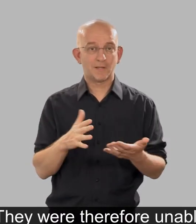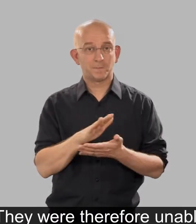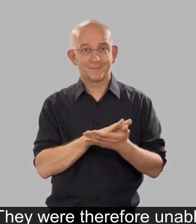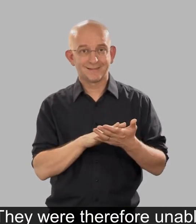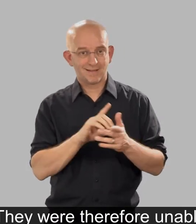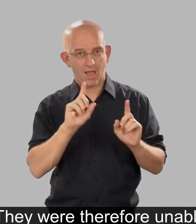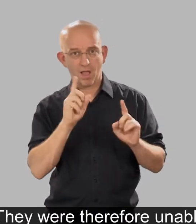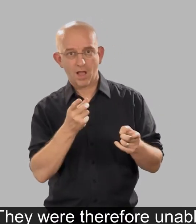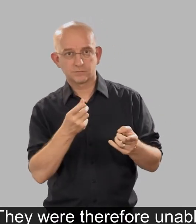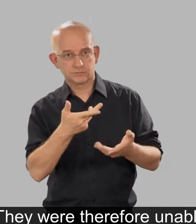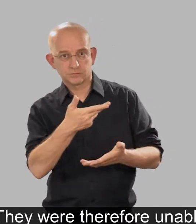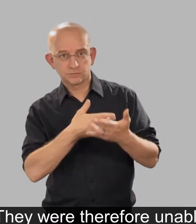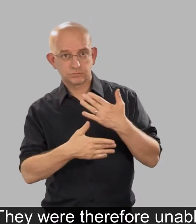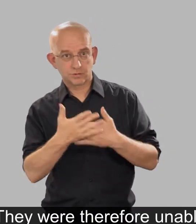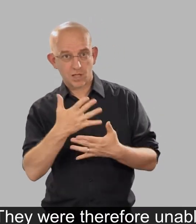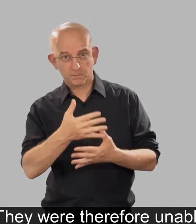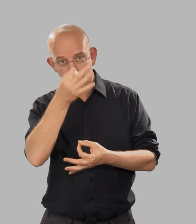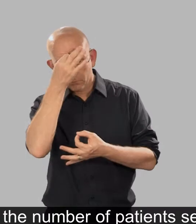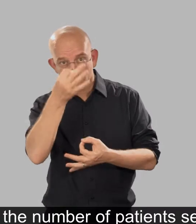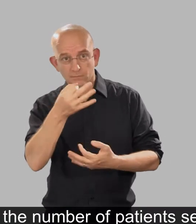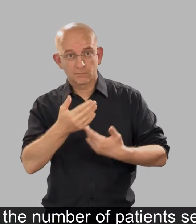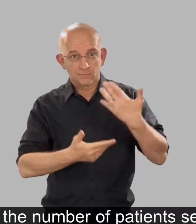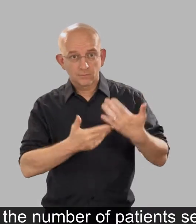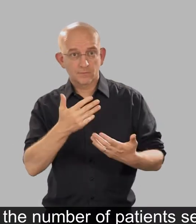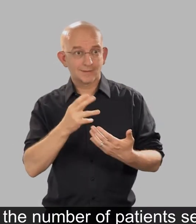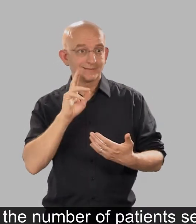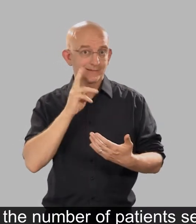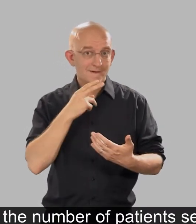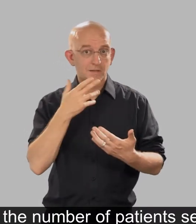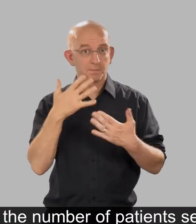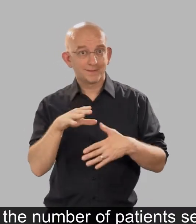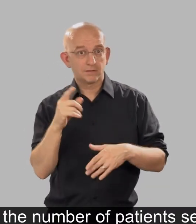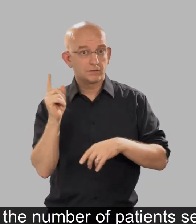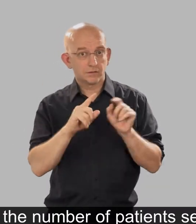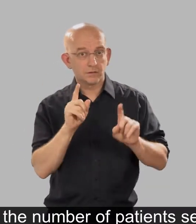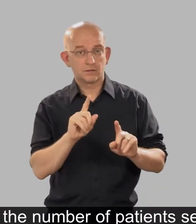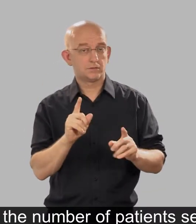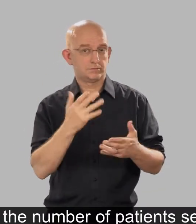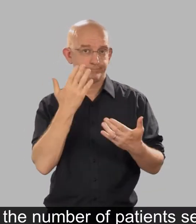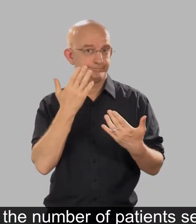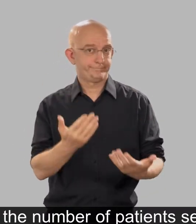therefore unable to give accurate figures for the number of patients seen.